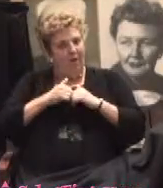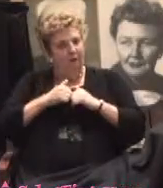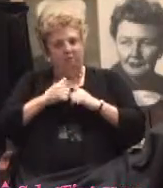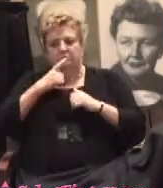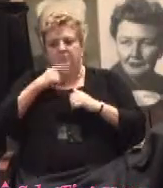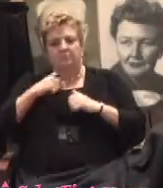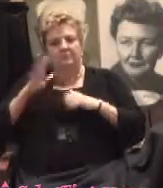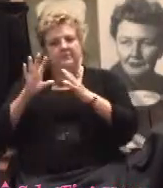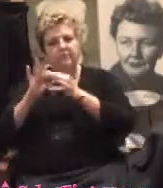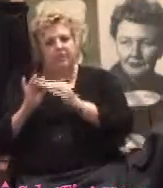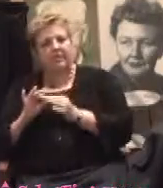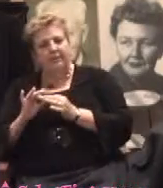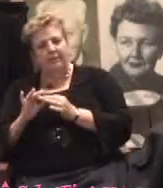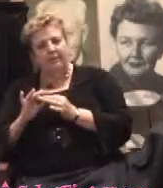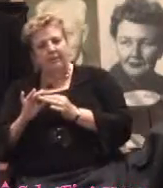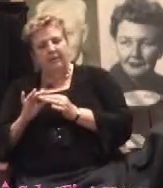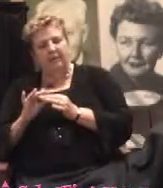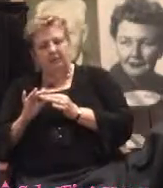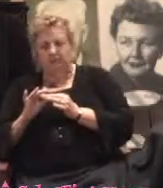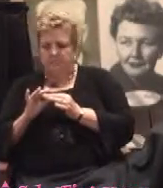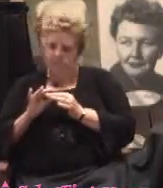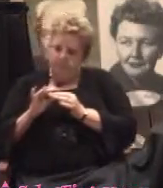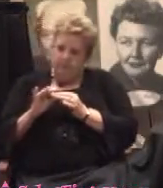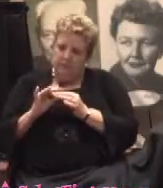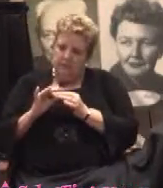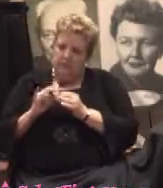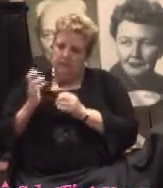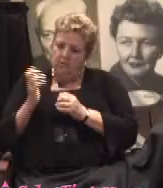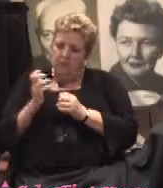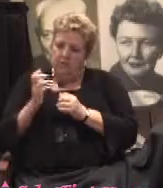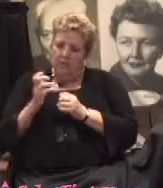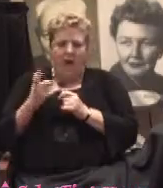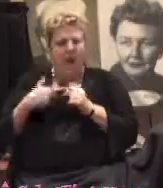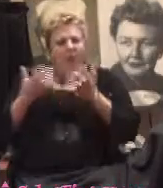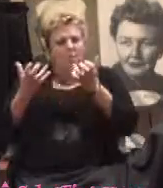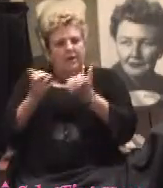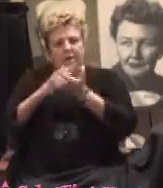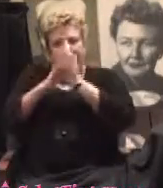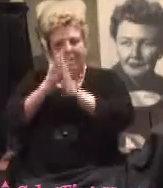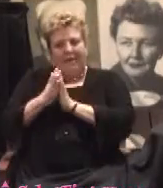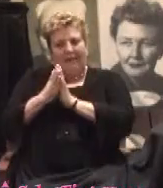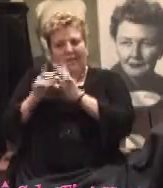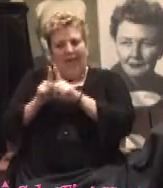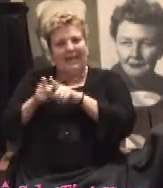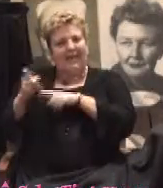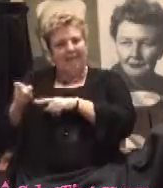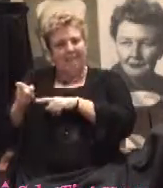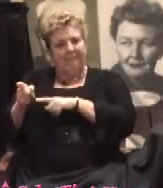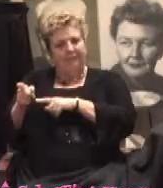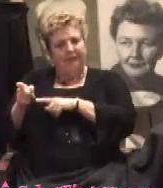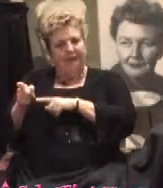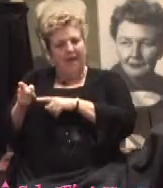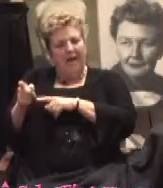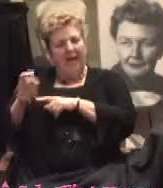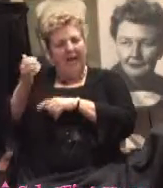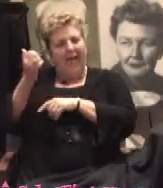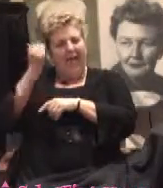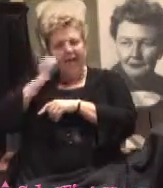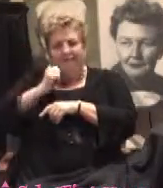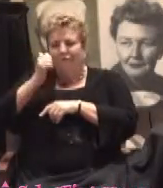confidence. Because I wanted to be him. I wanted to get to that side of the lifeguard stand. You know, every day on those 8 months that I was